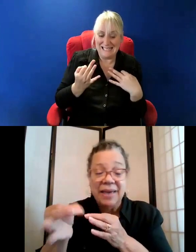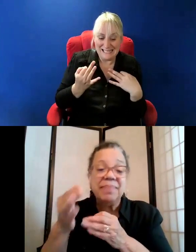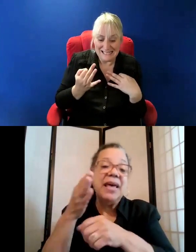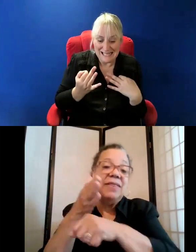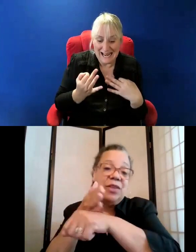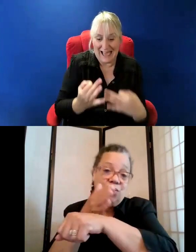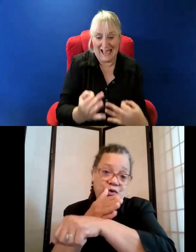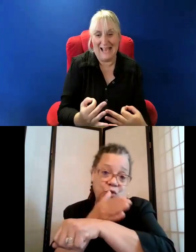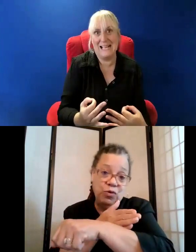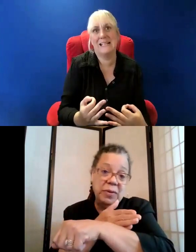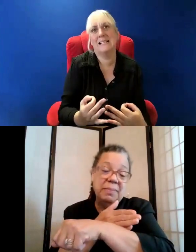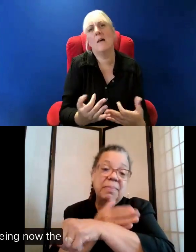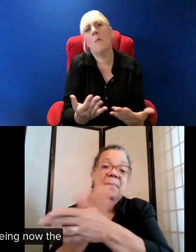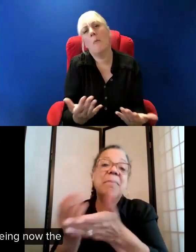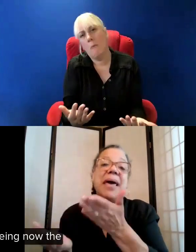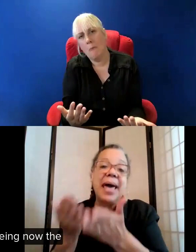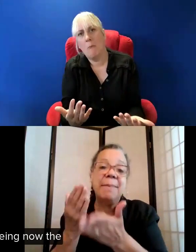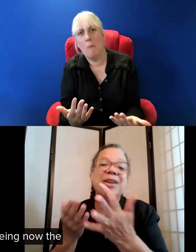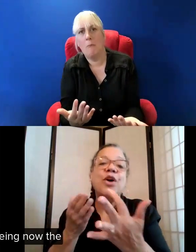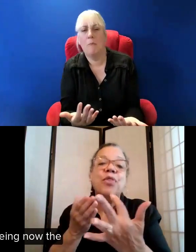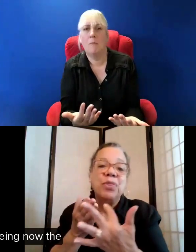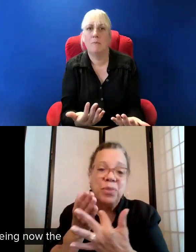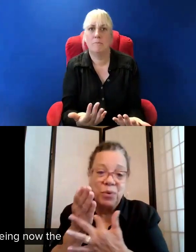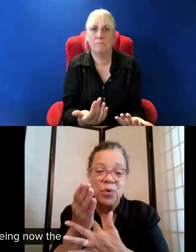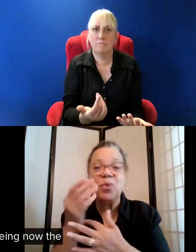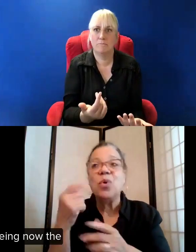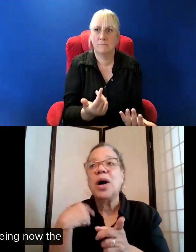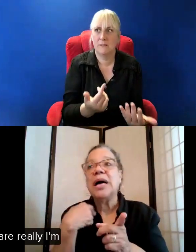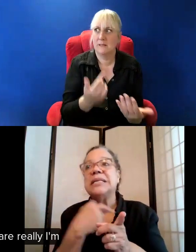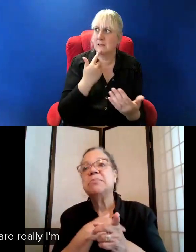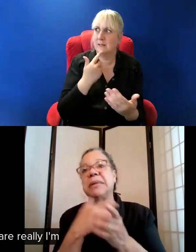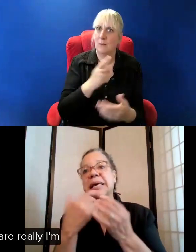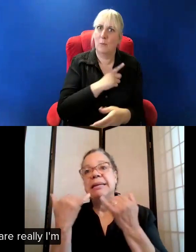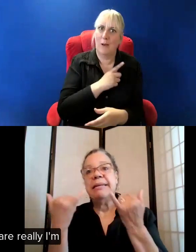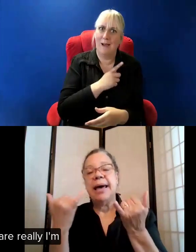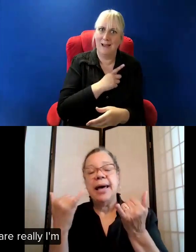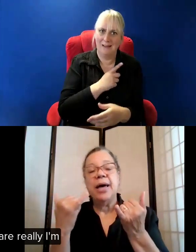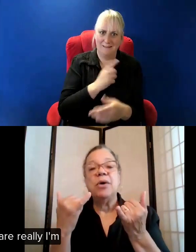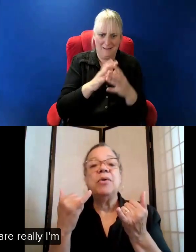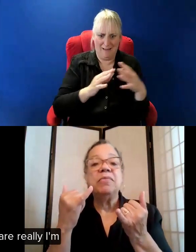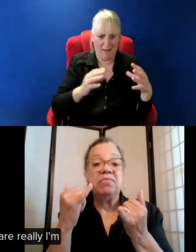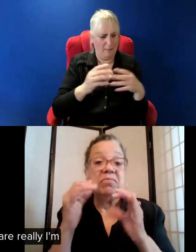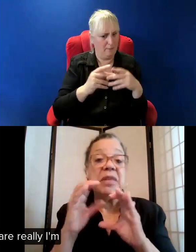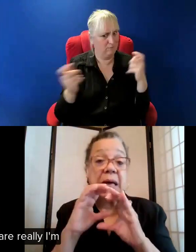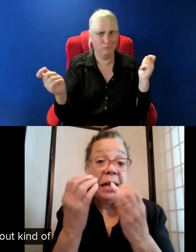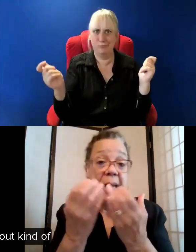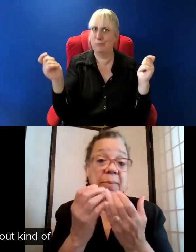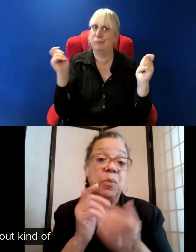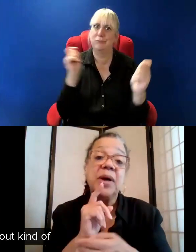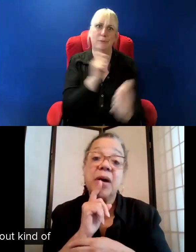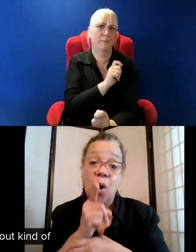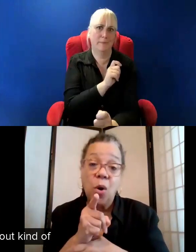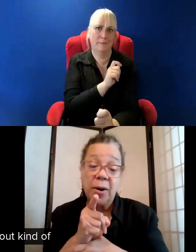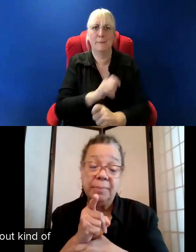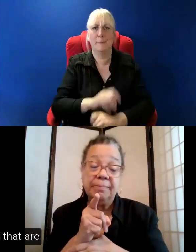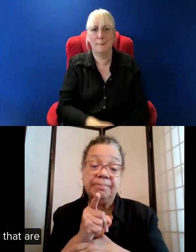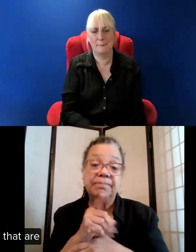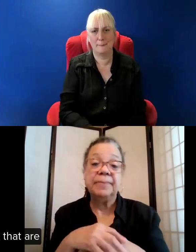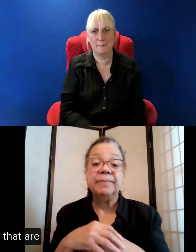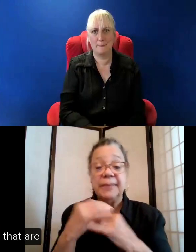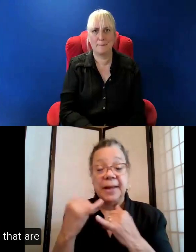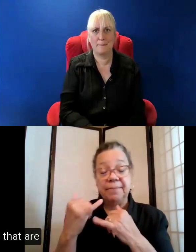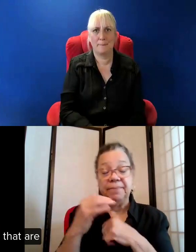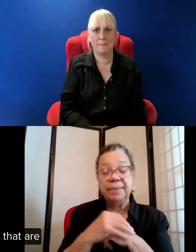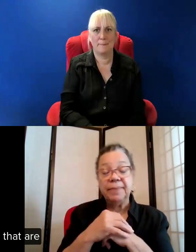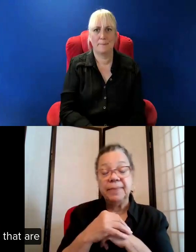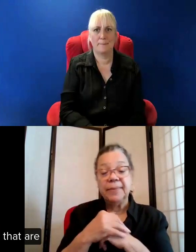may come through us being now, you know, the club that we are really. I'm thinking about kind of